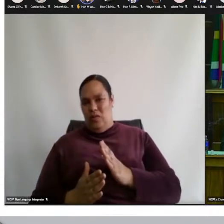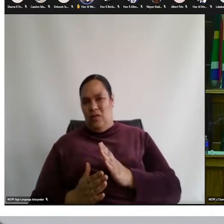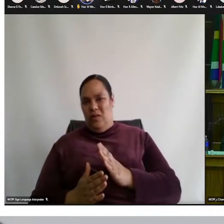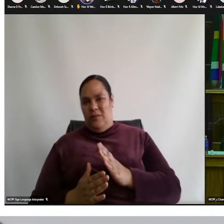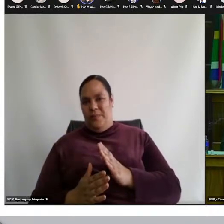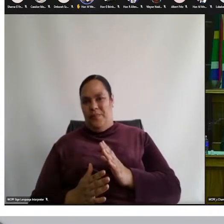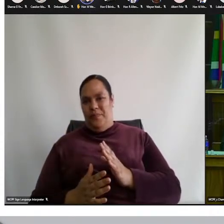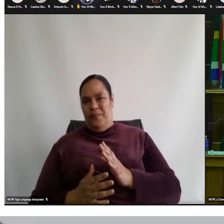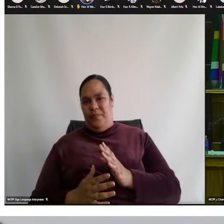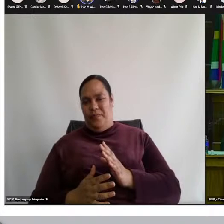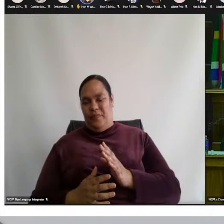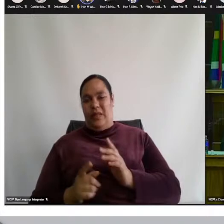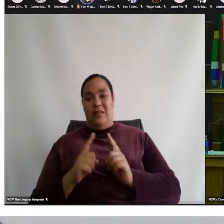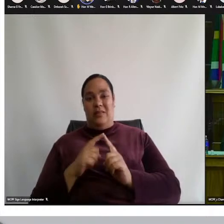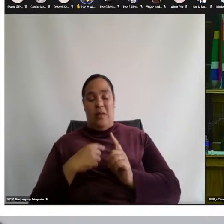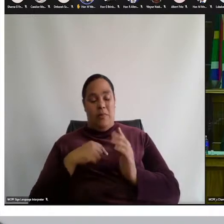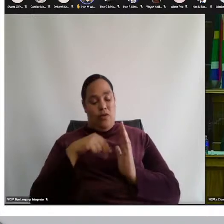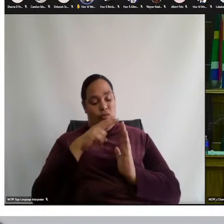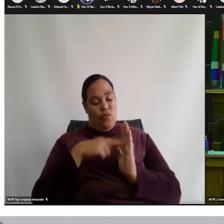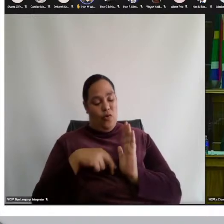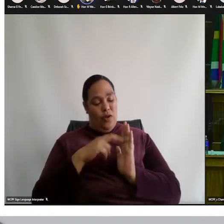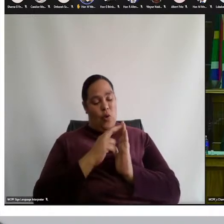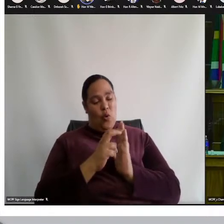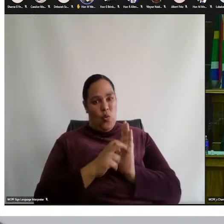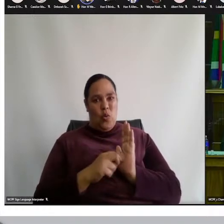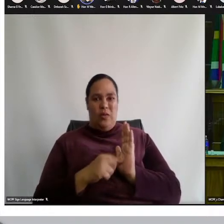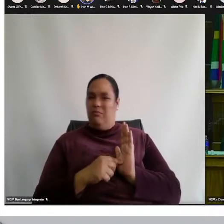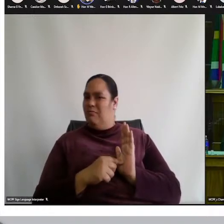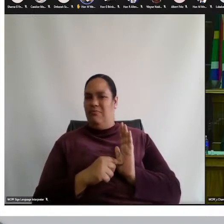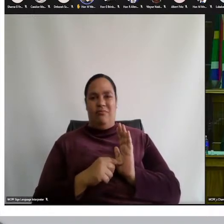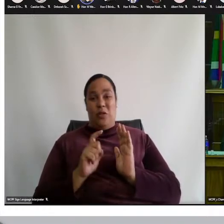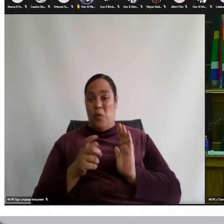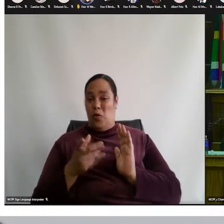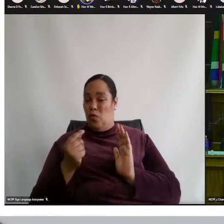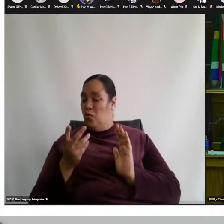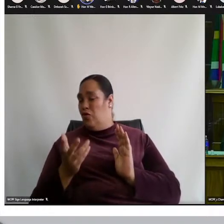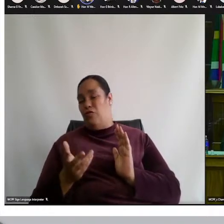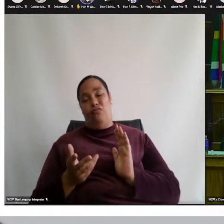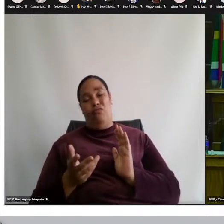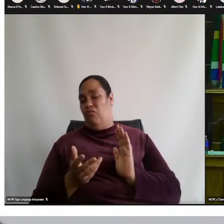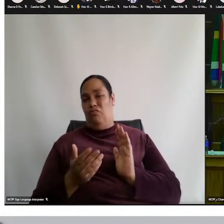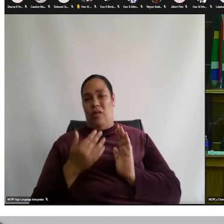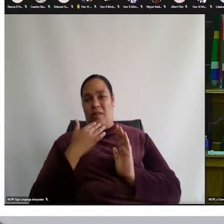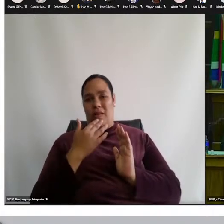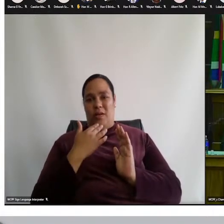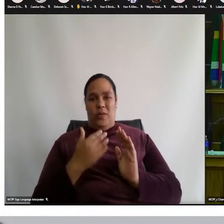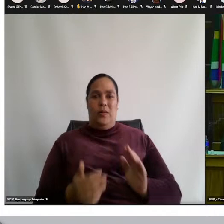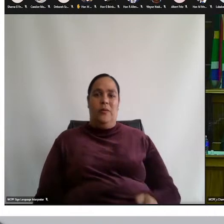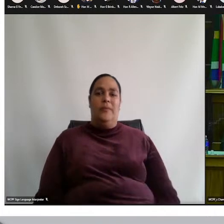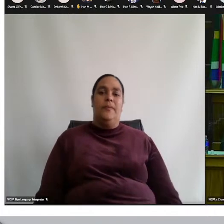As according to my reading of the rules, that's not the way to do so. Thank you.